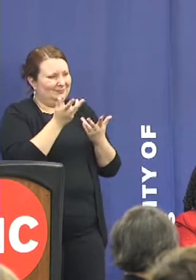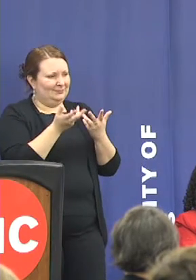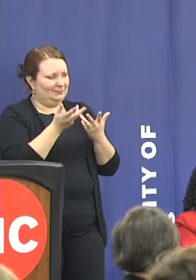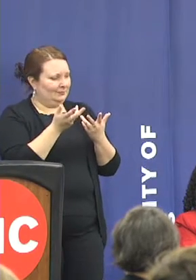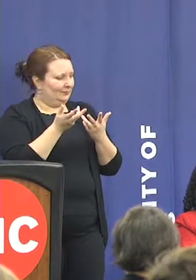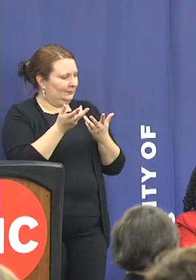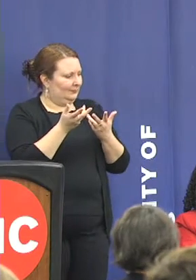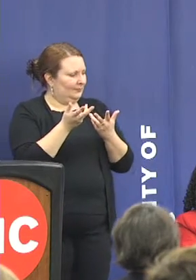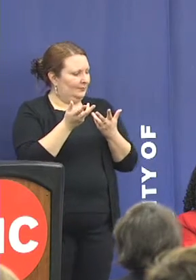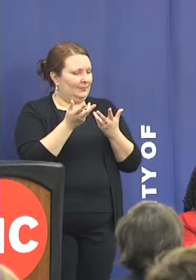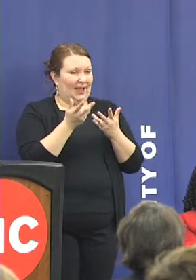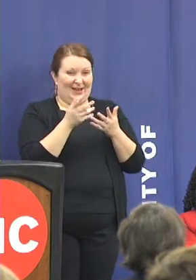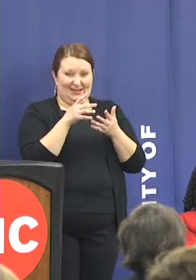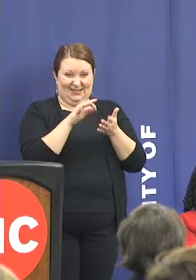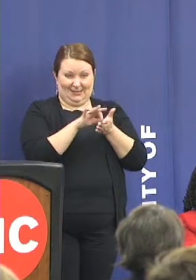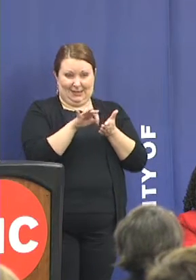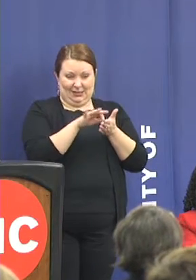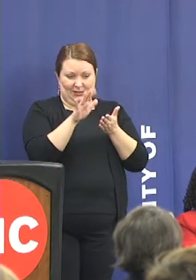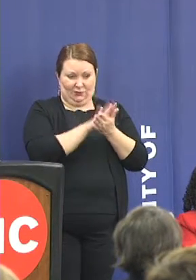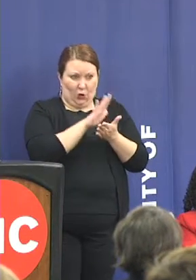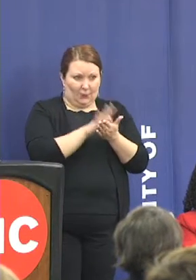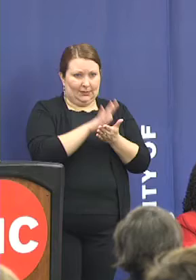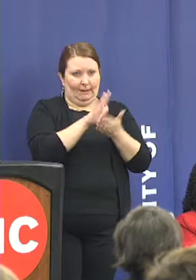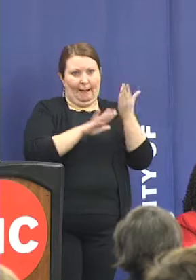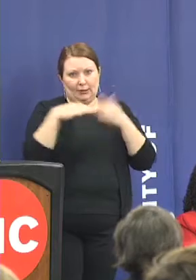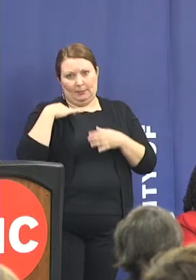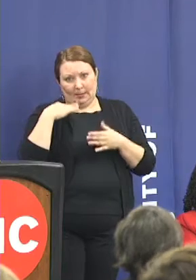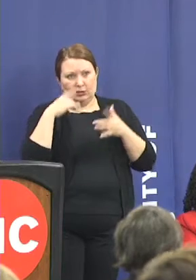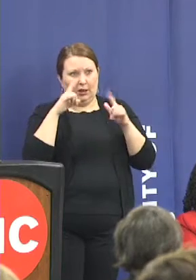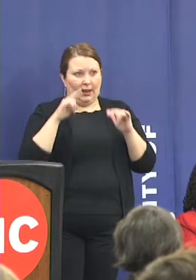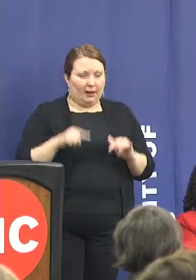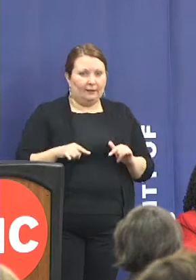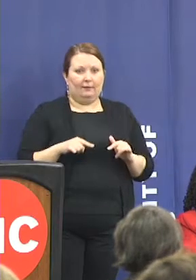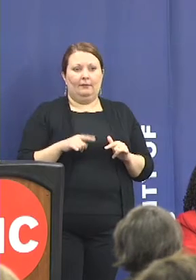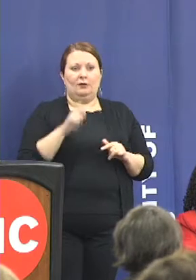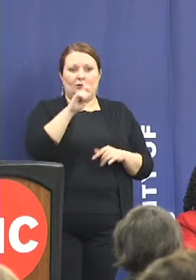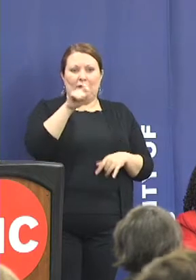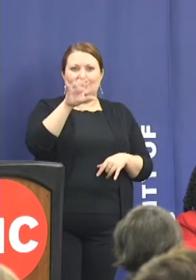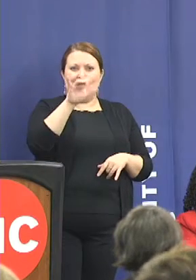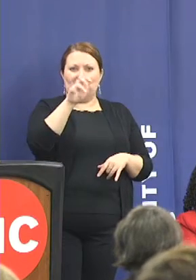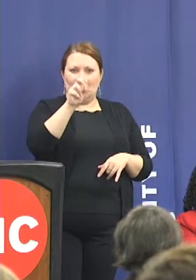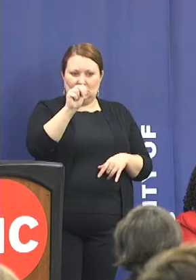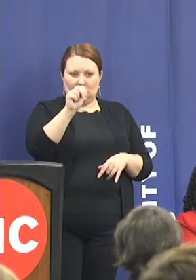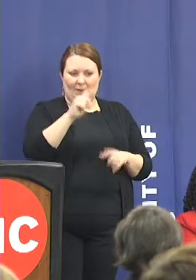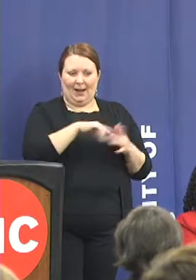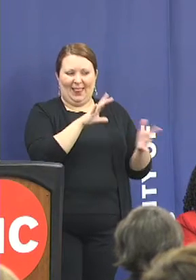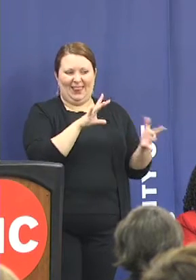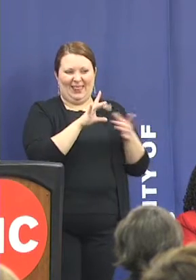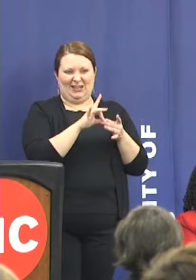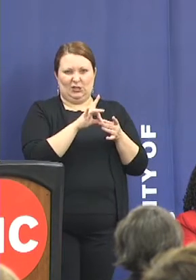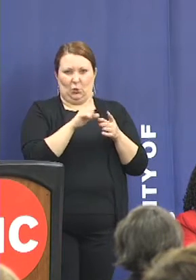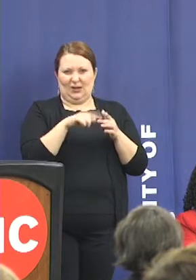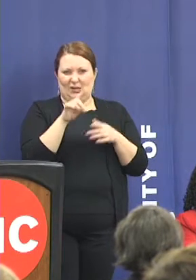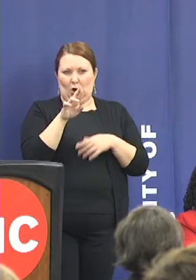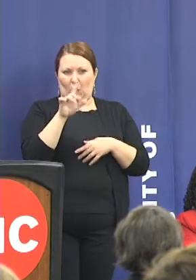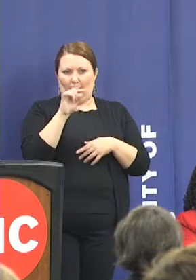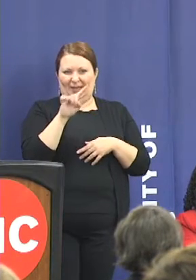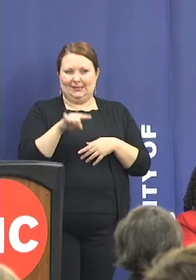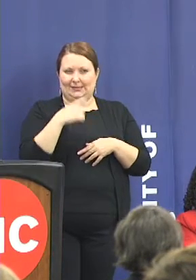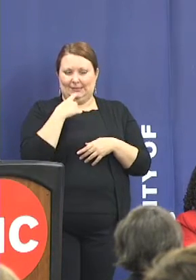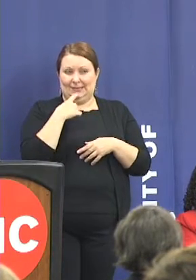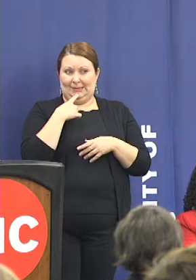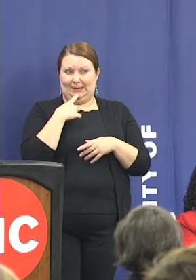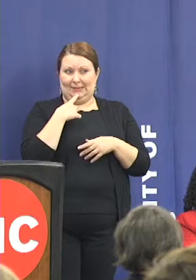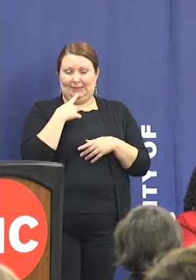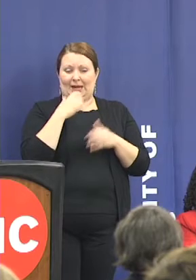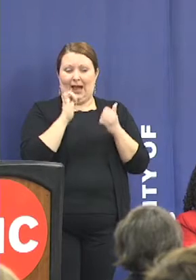which on census forms, college applications, et cetera. And I want to link that to the stakes that Dr. Lopez referred to in terms